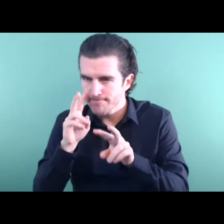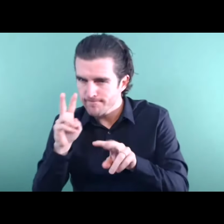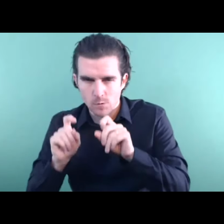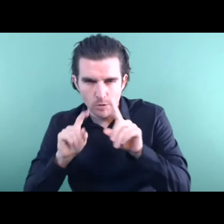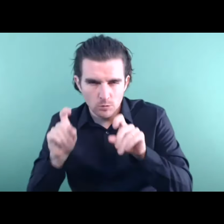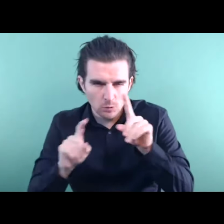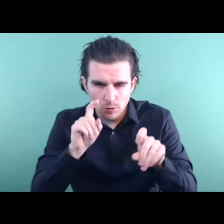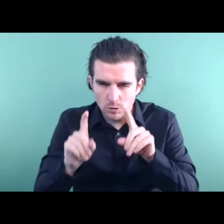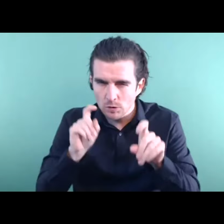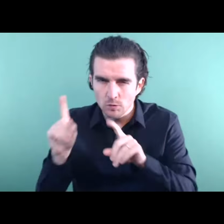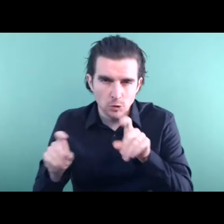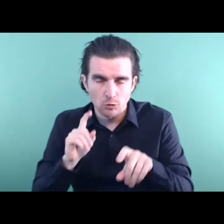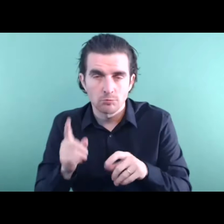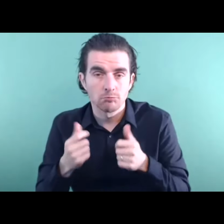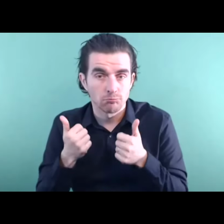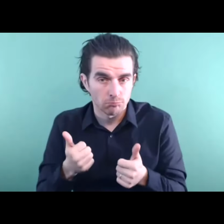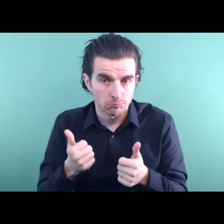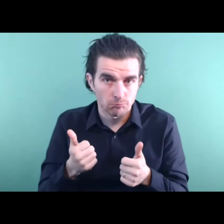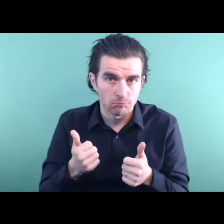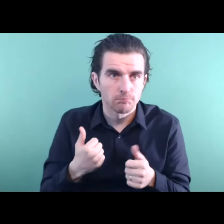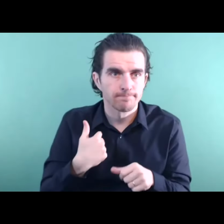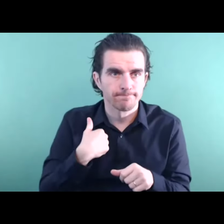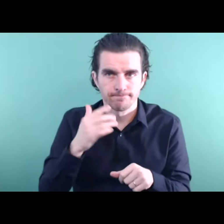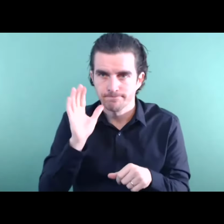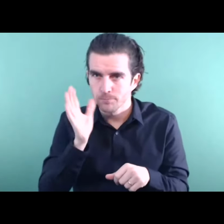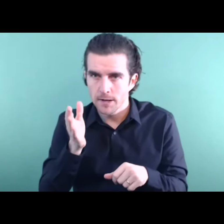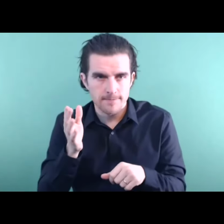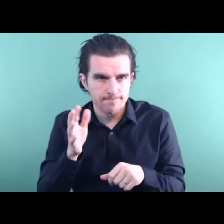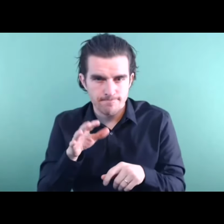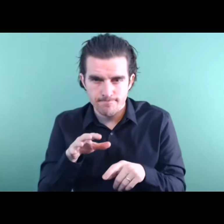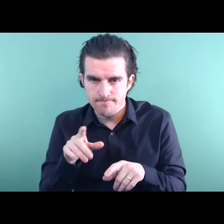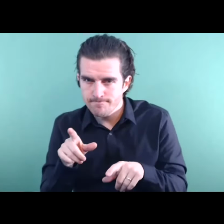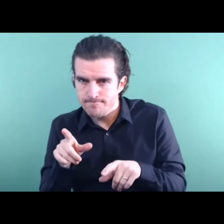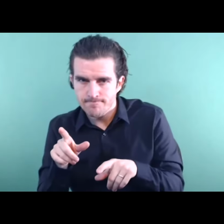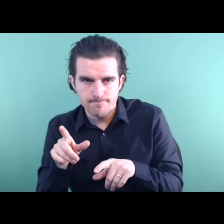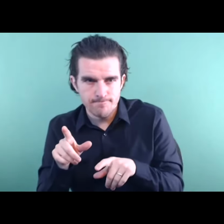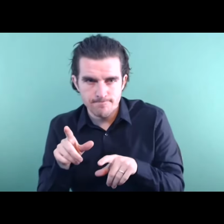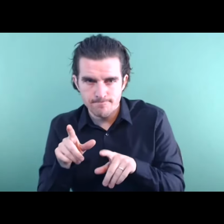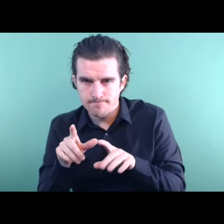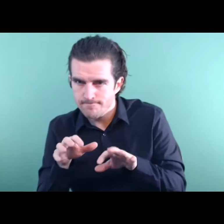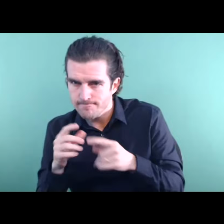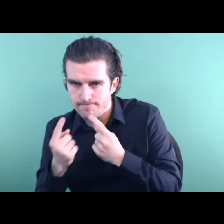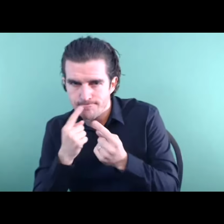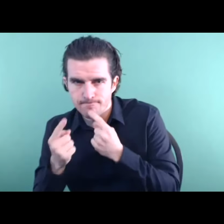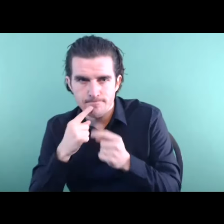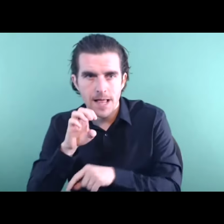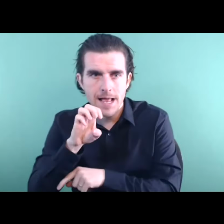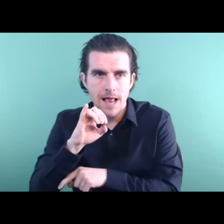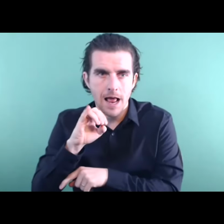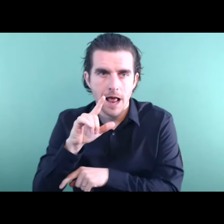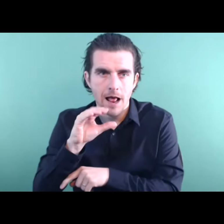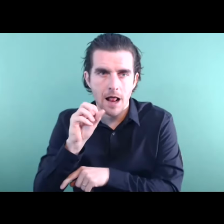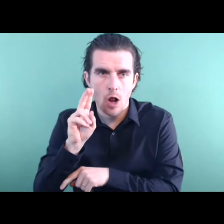with Eleanor, who's going to help in selecting the questions, and we will put them to the panelists. So if the